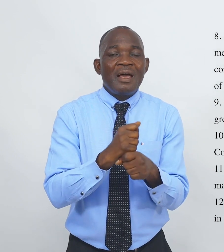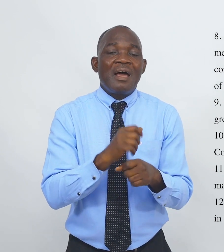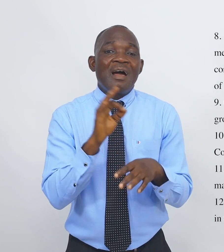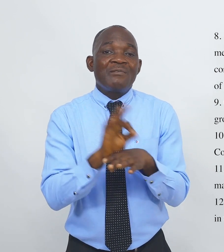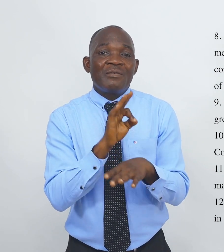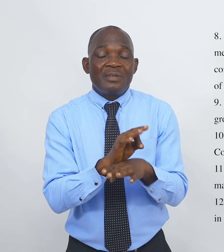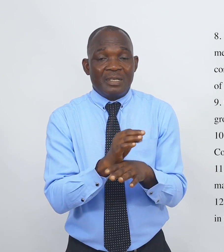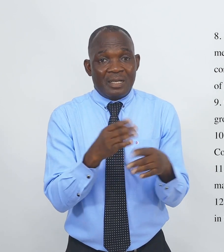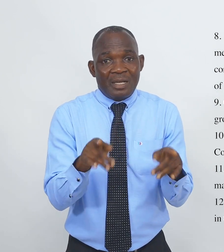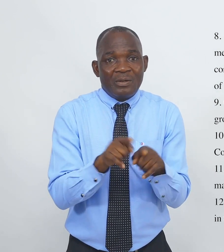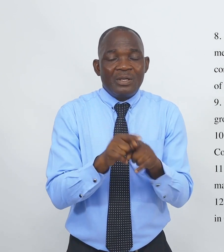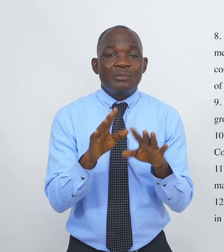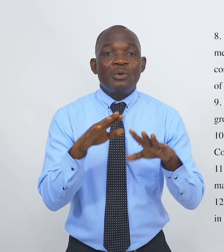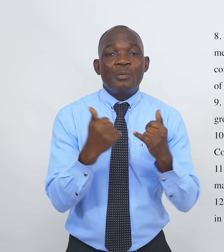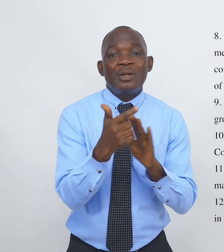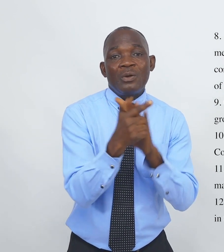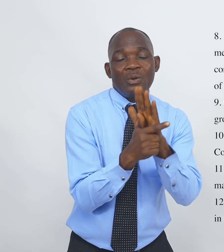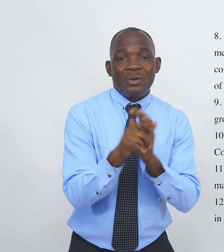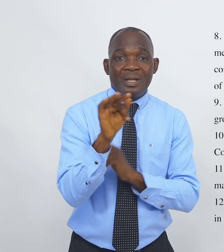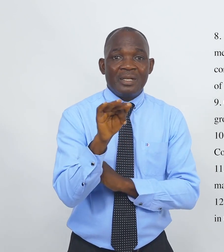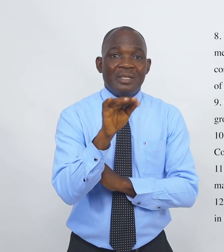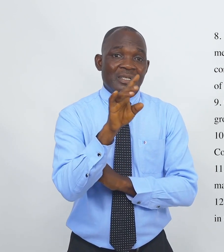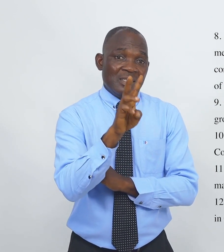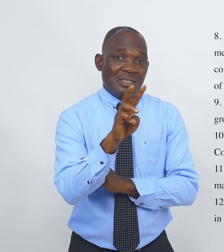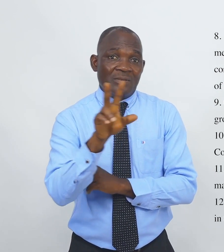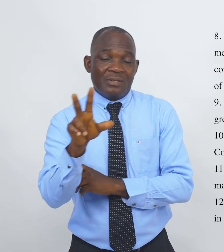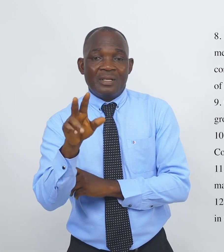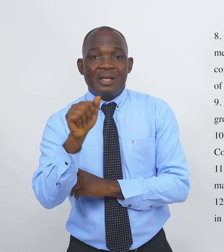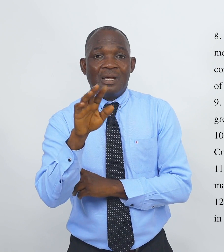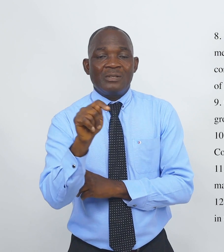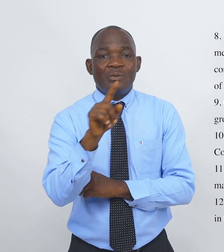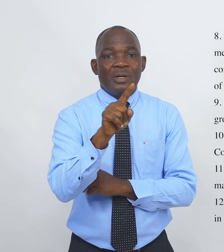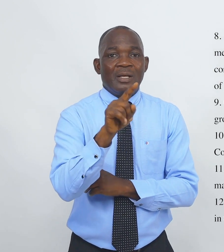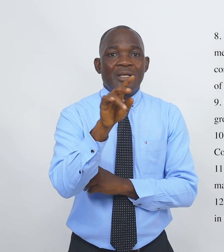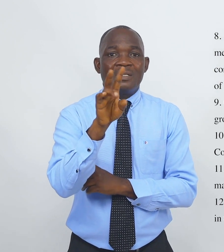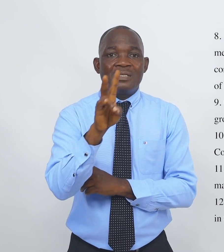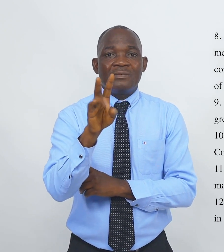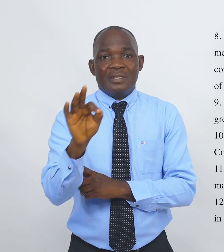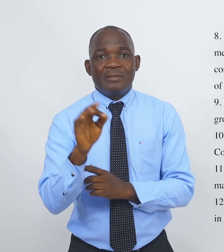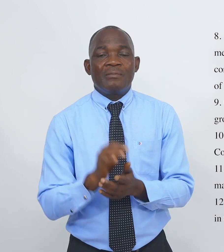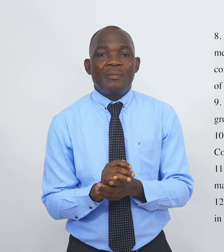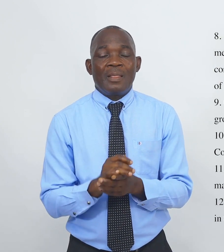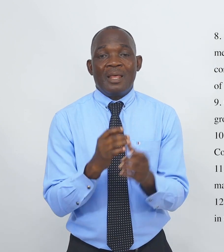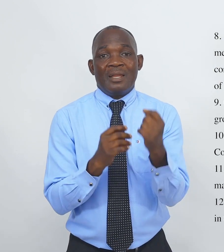functions referred to in the Companies Act 1963, Act 179.